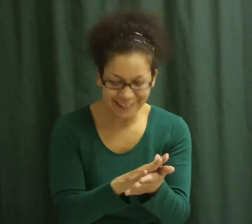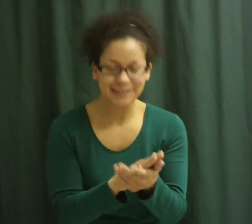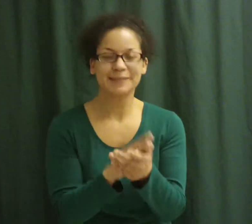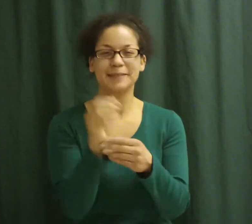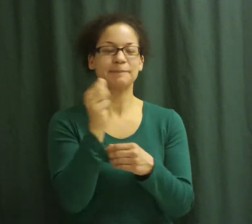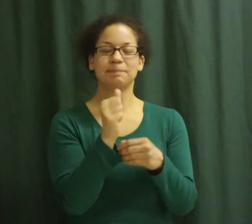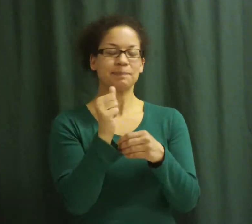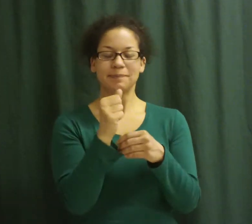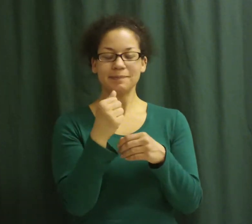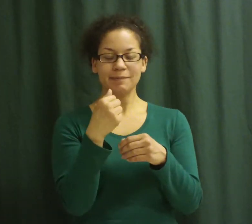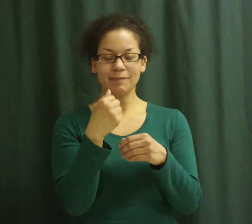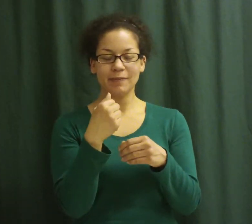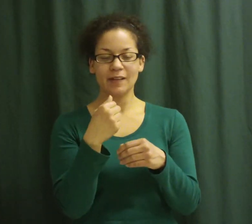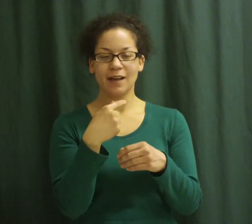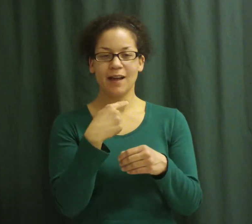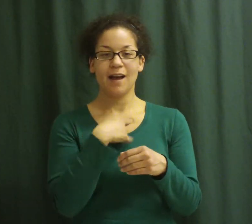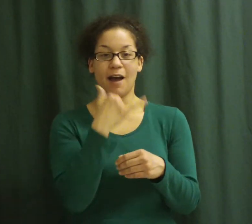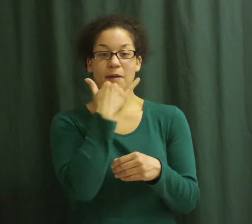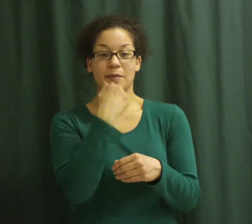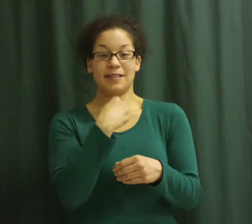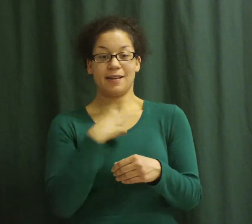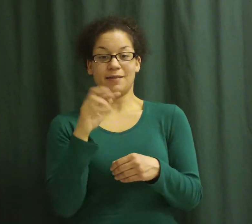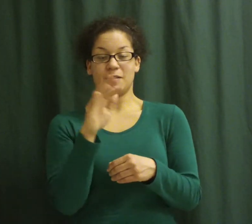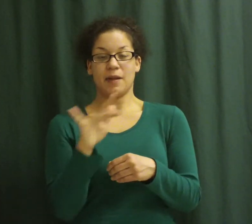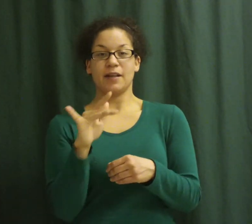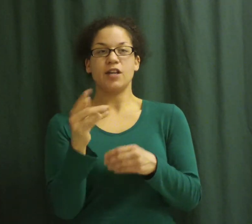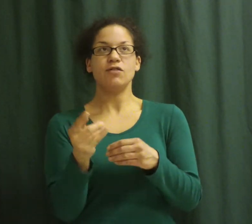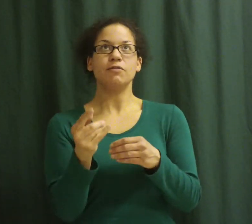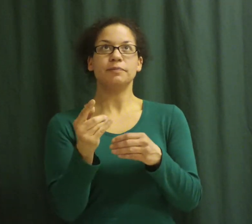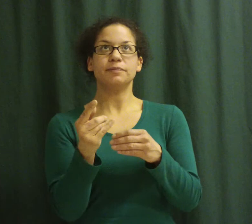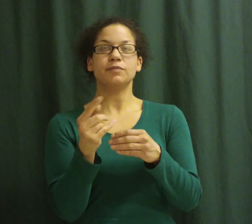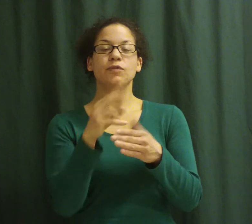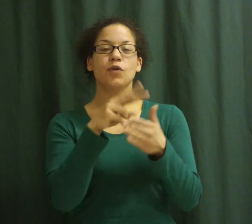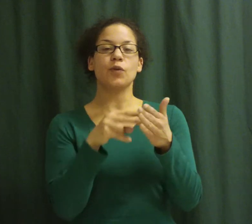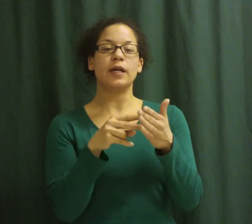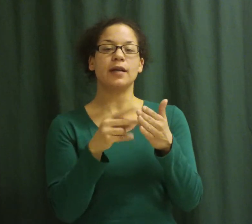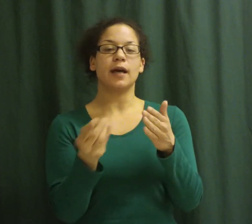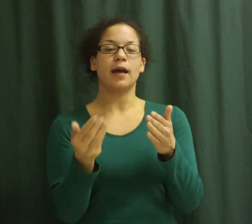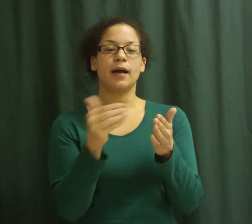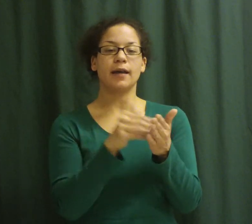Certainly. I made a mistake in spelling. Can you read again?